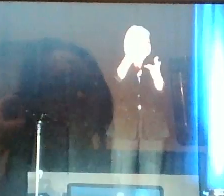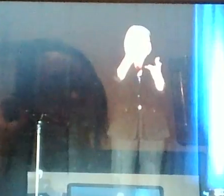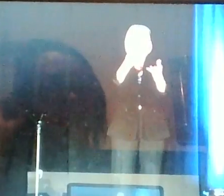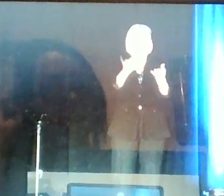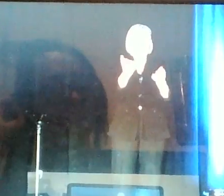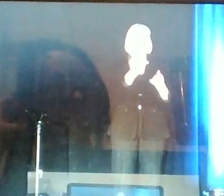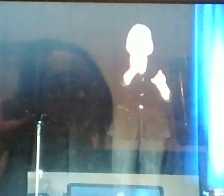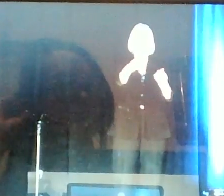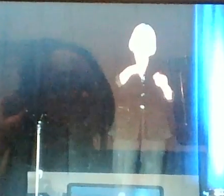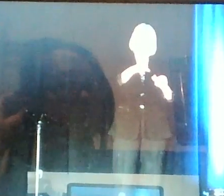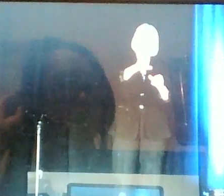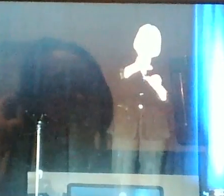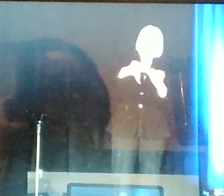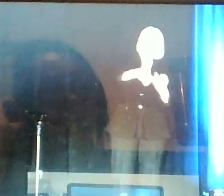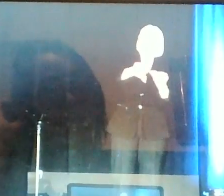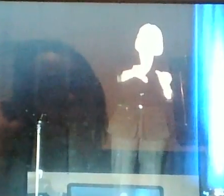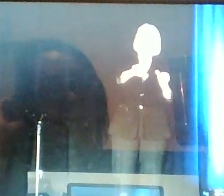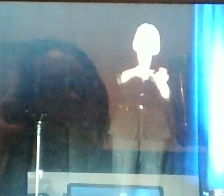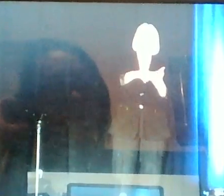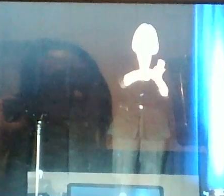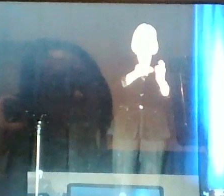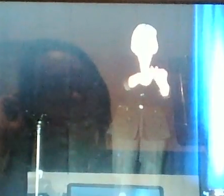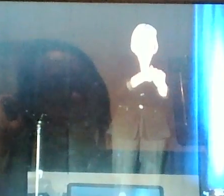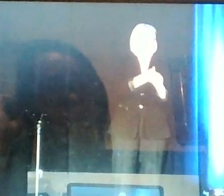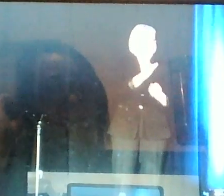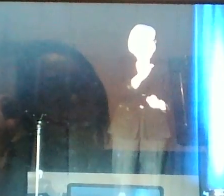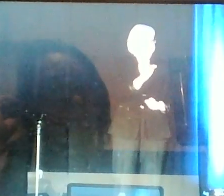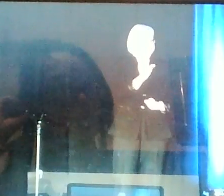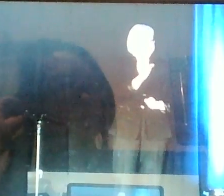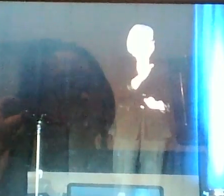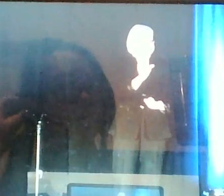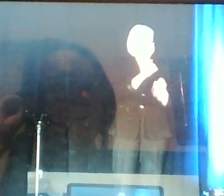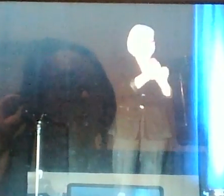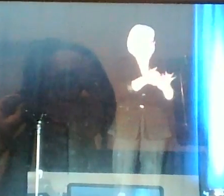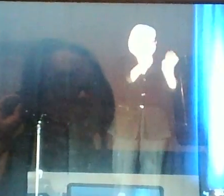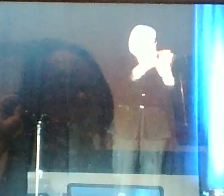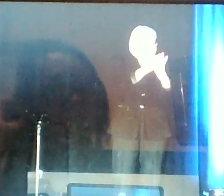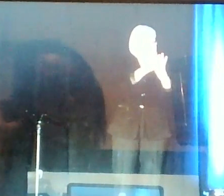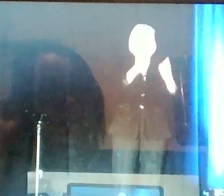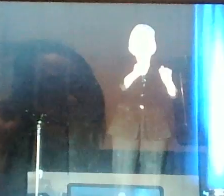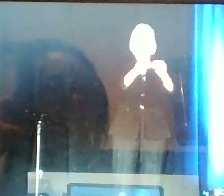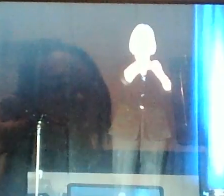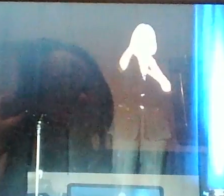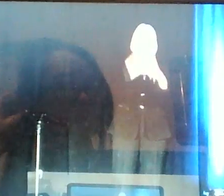to a conference to get information. And does that mean their social